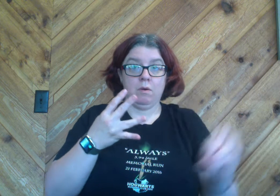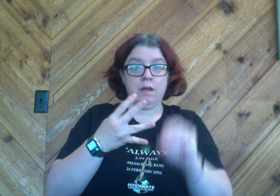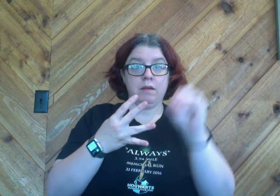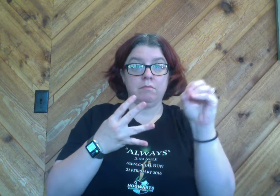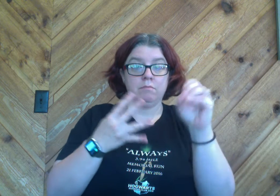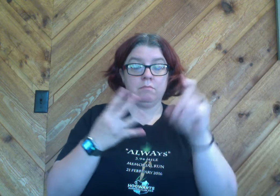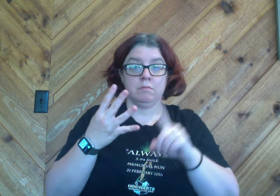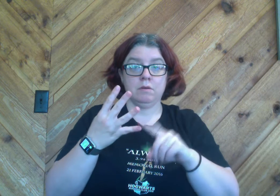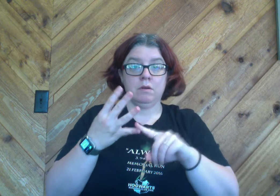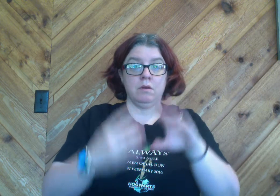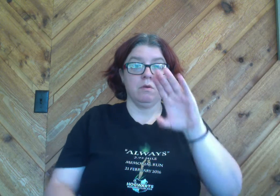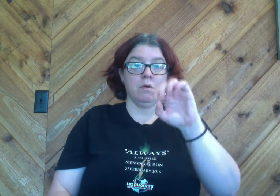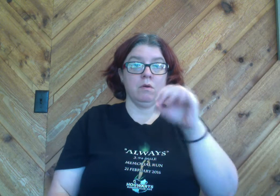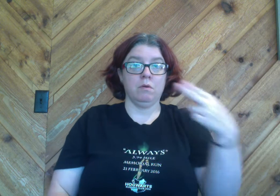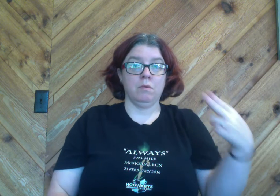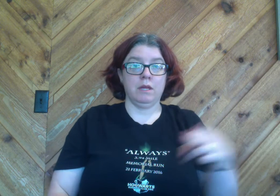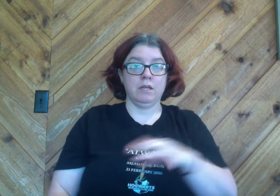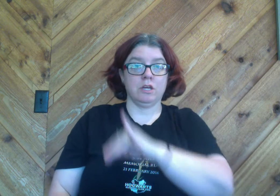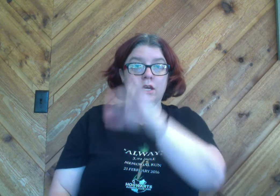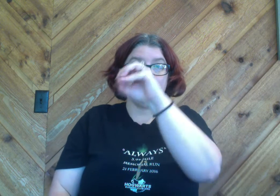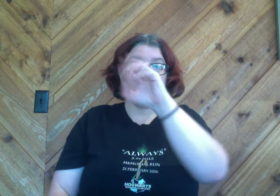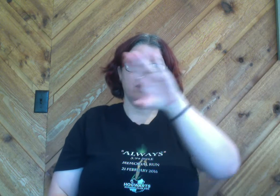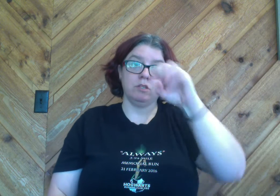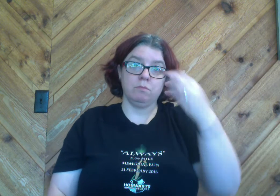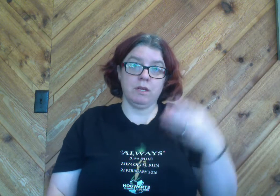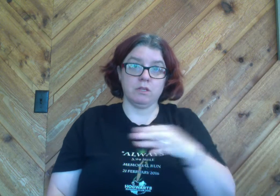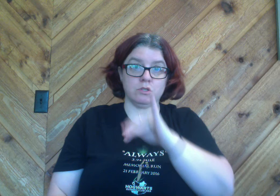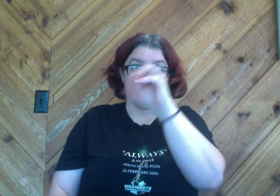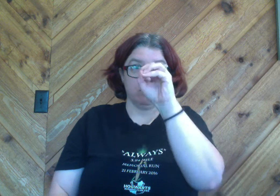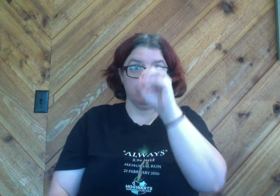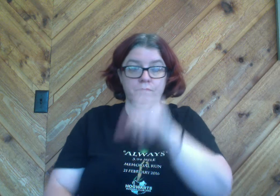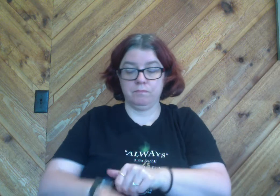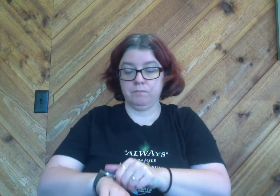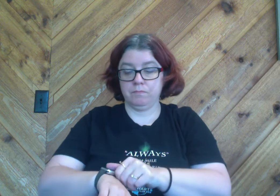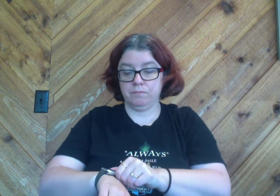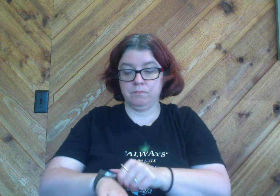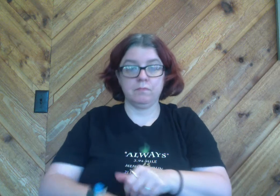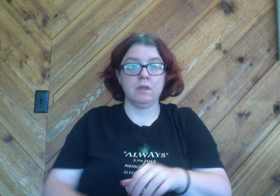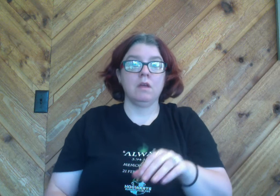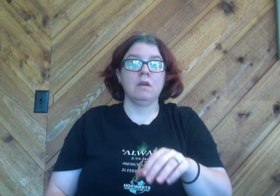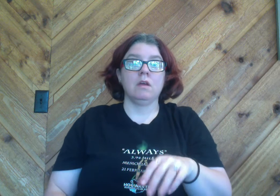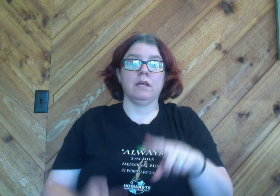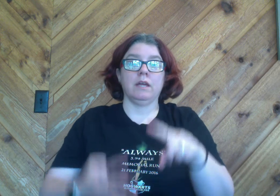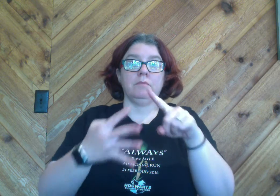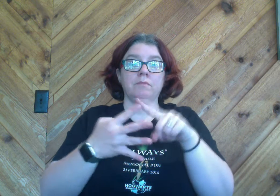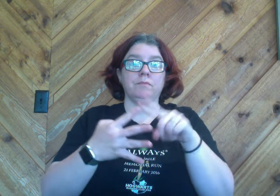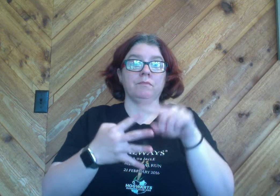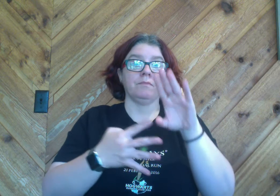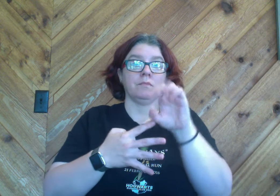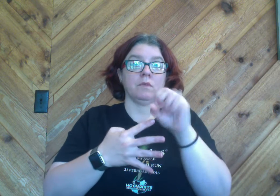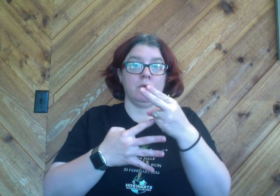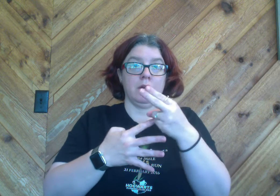Ohio, or O-H-I-O as you make a circle. Again, Ohio,